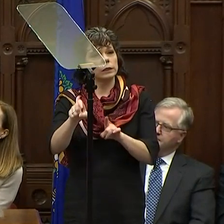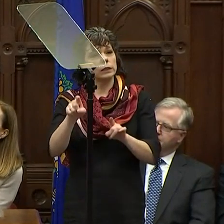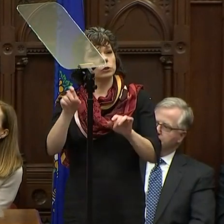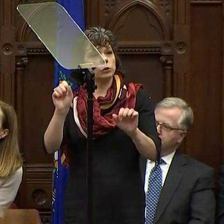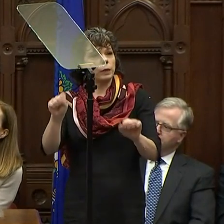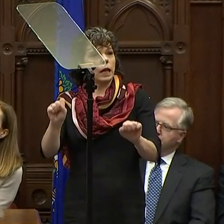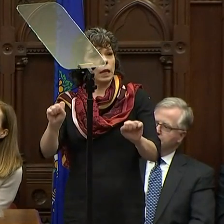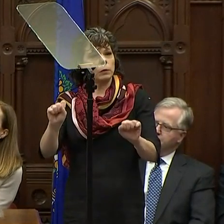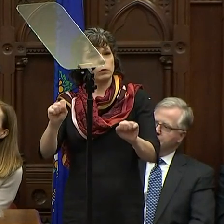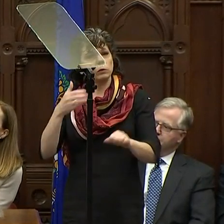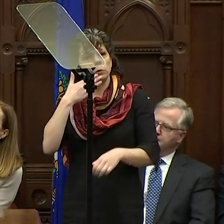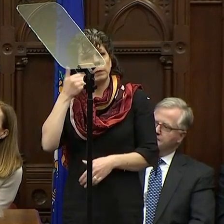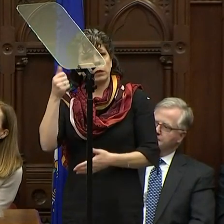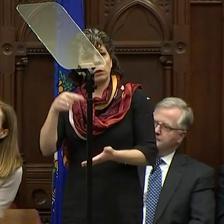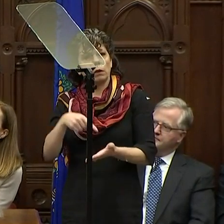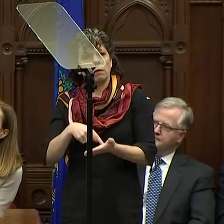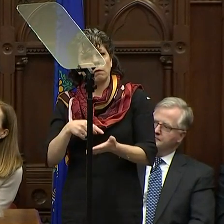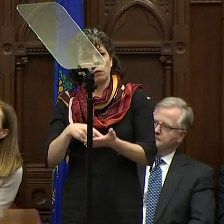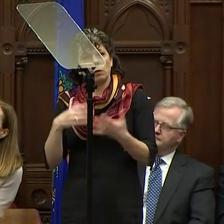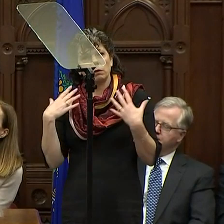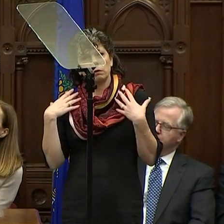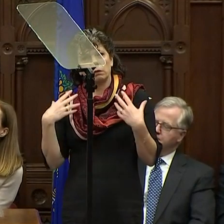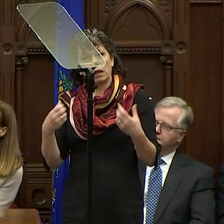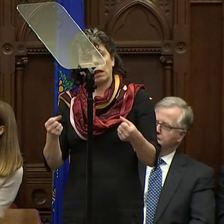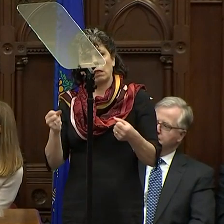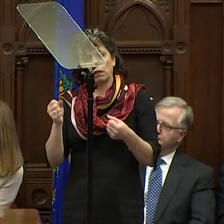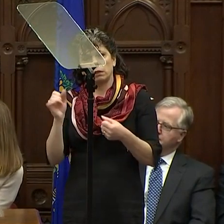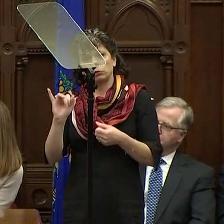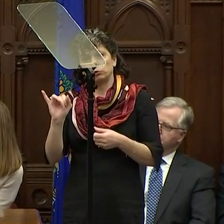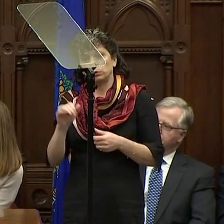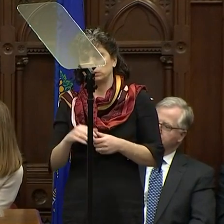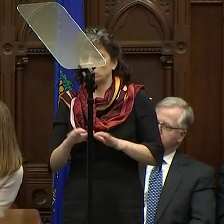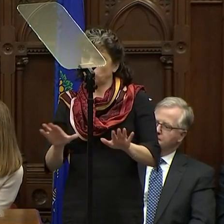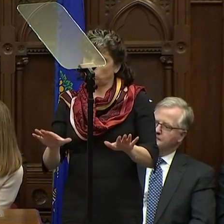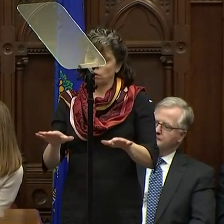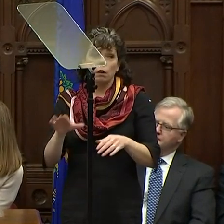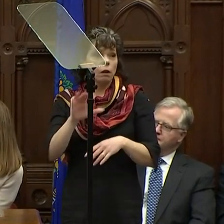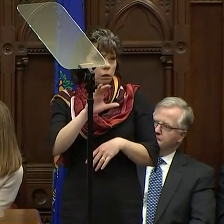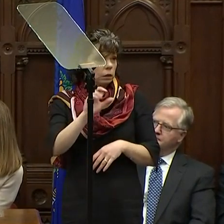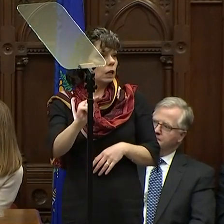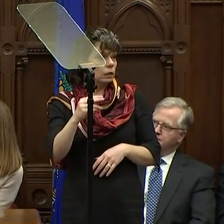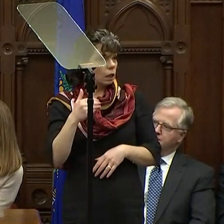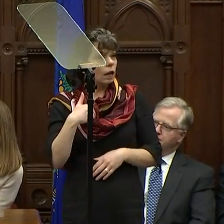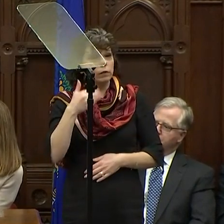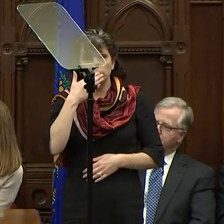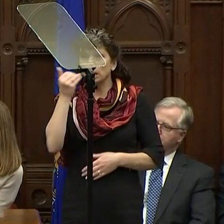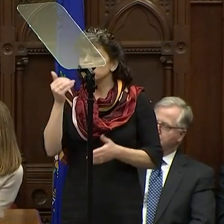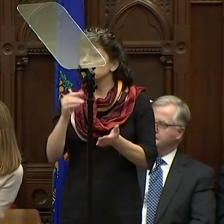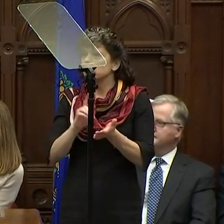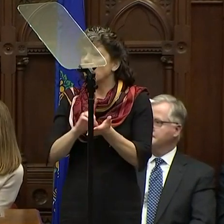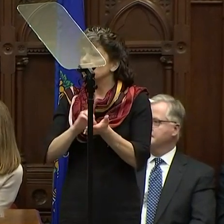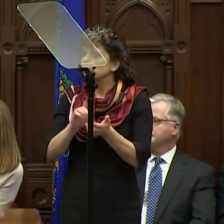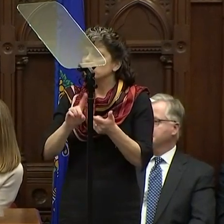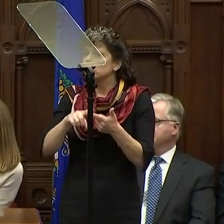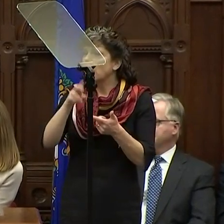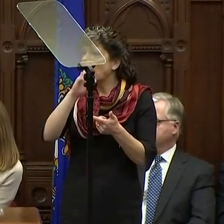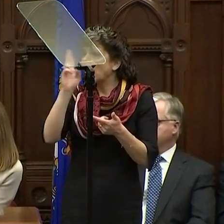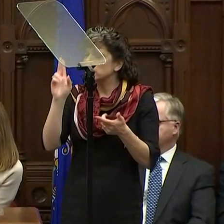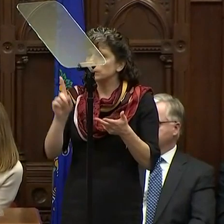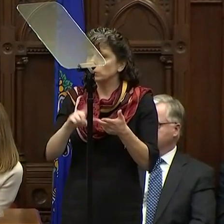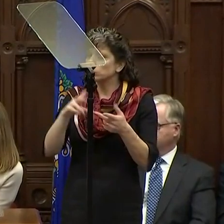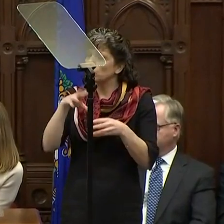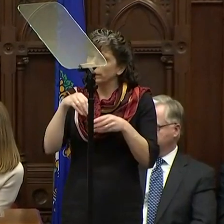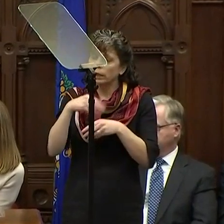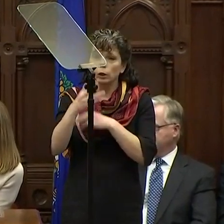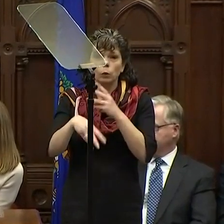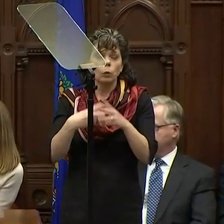to better afford health care. Look, Connecticut has some of the very best doctors and hospitals and payers in the